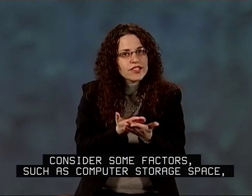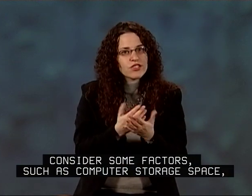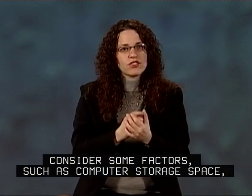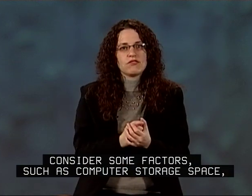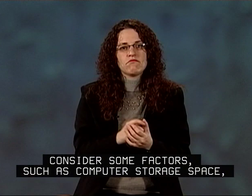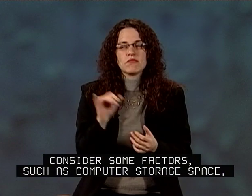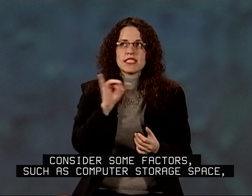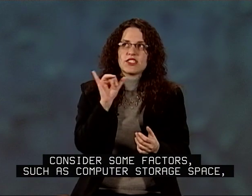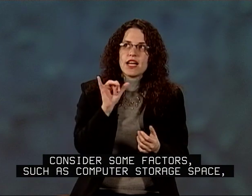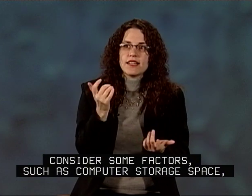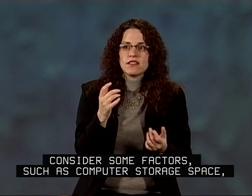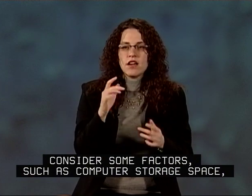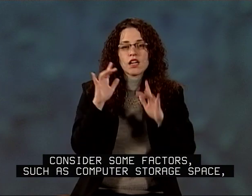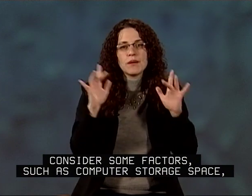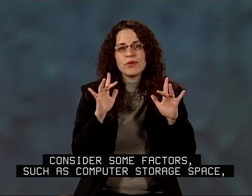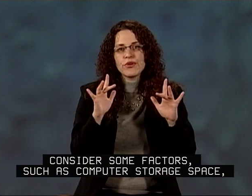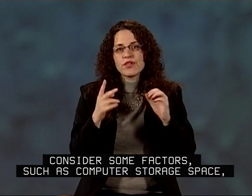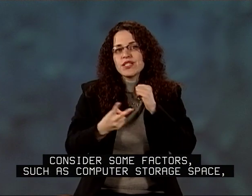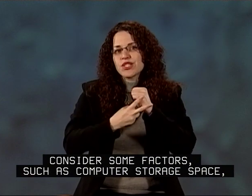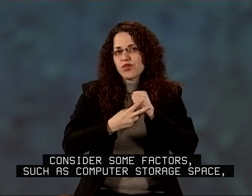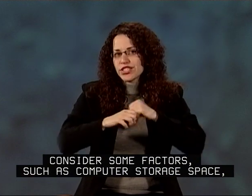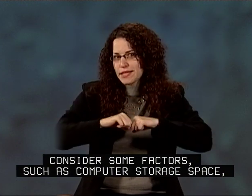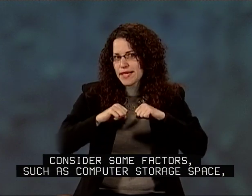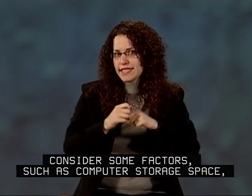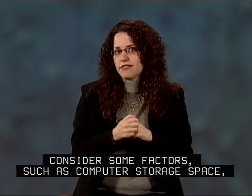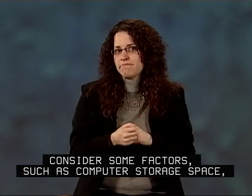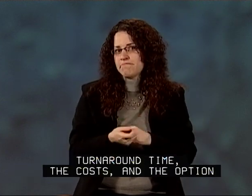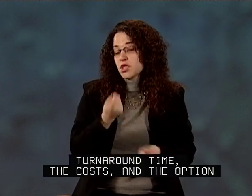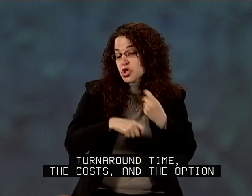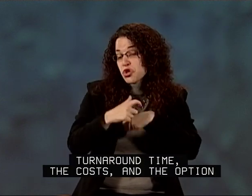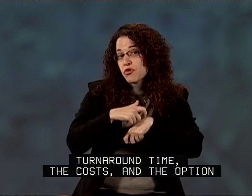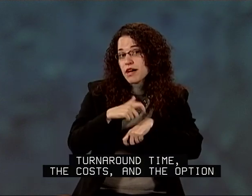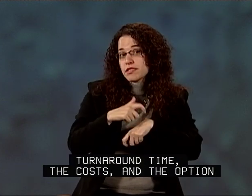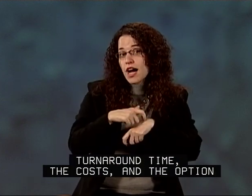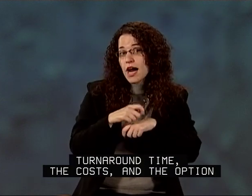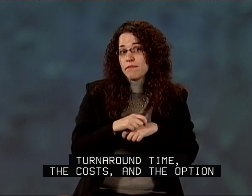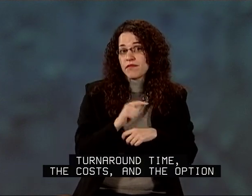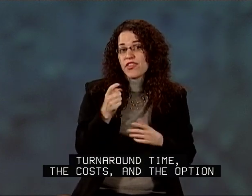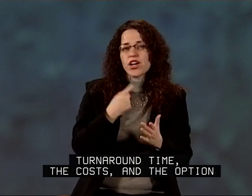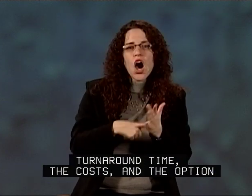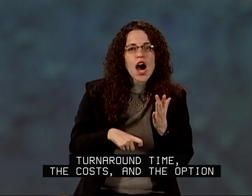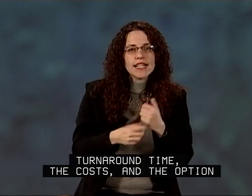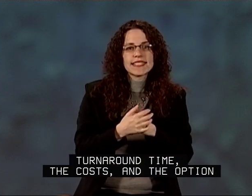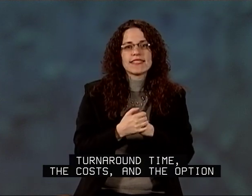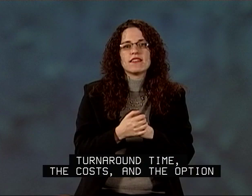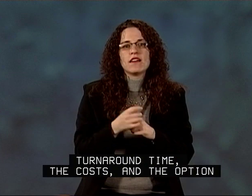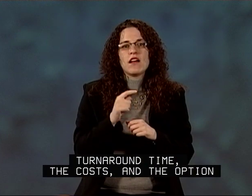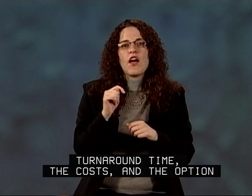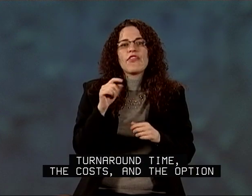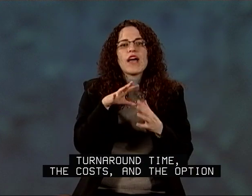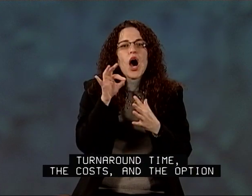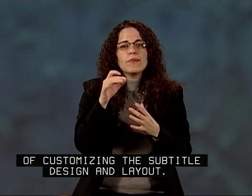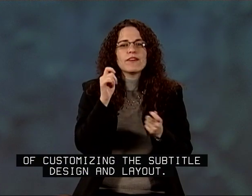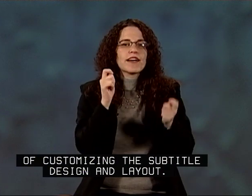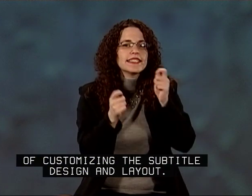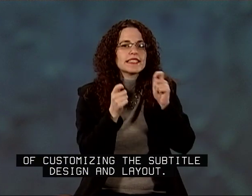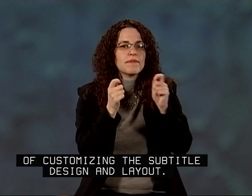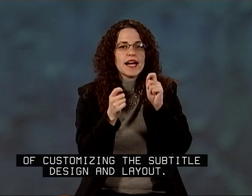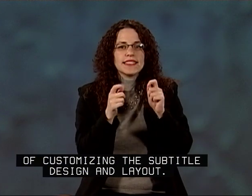factors, such as computer storage space, turnaround time, the cost, the option of customizing